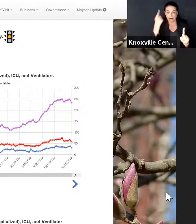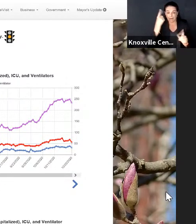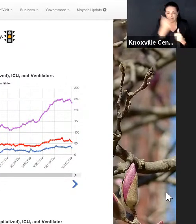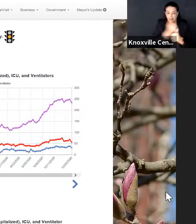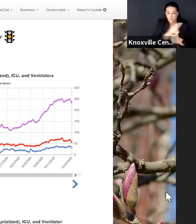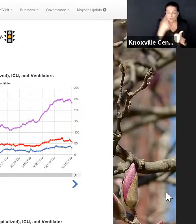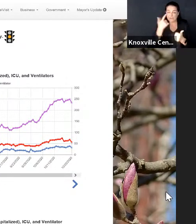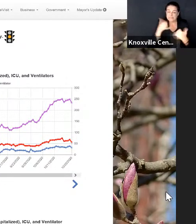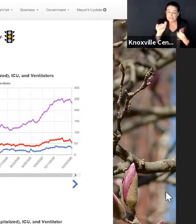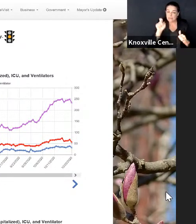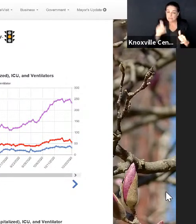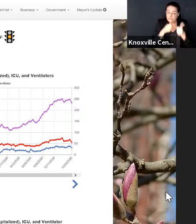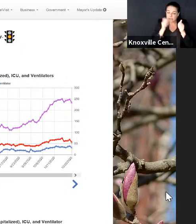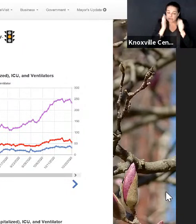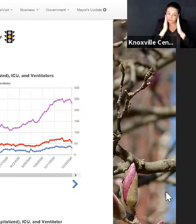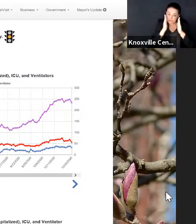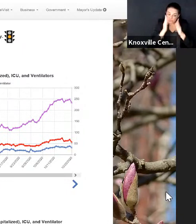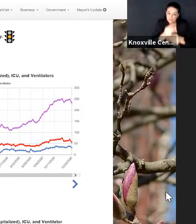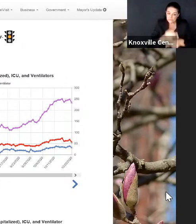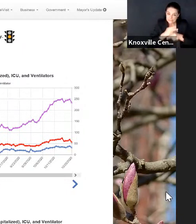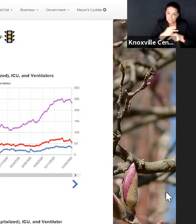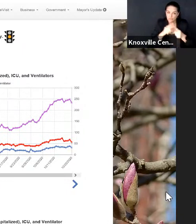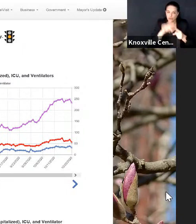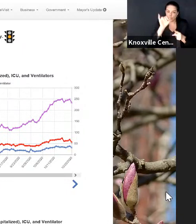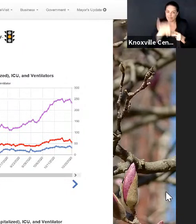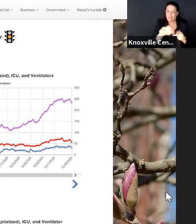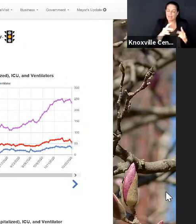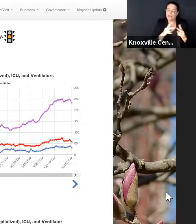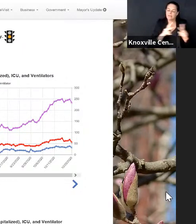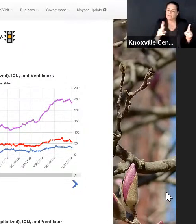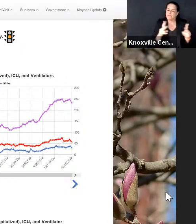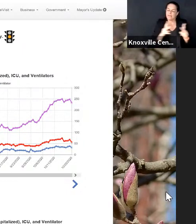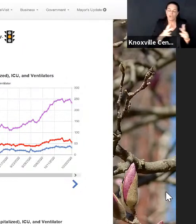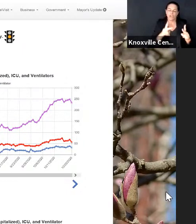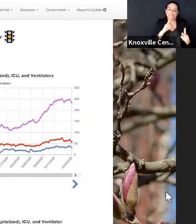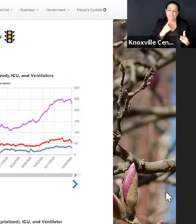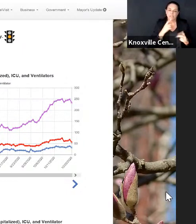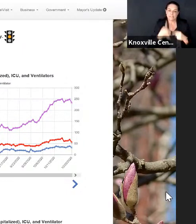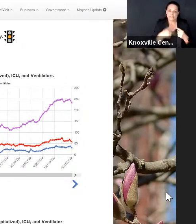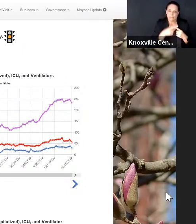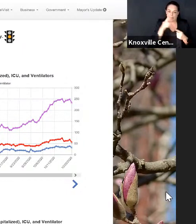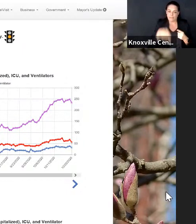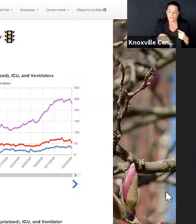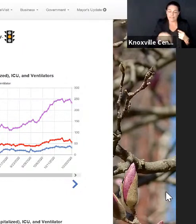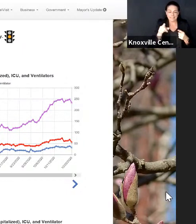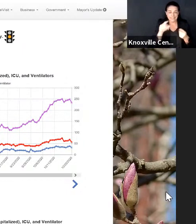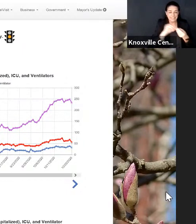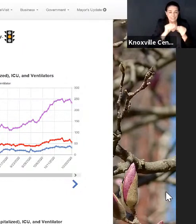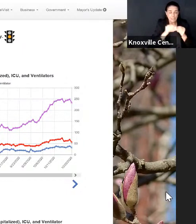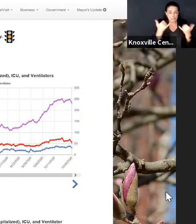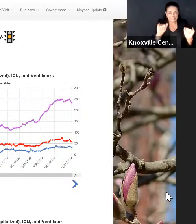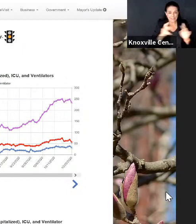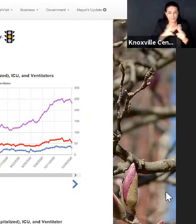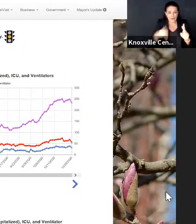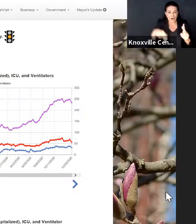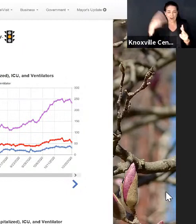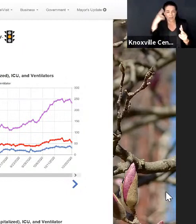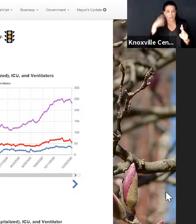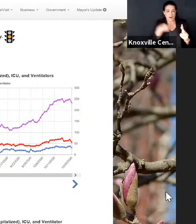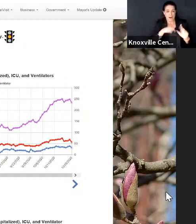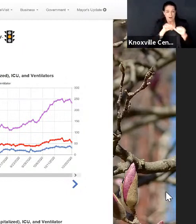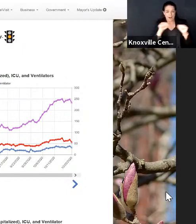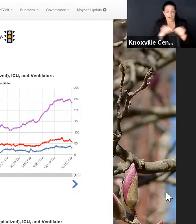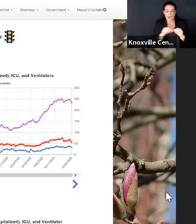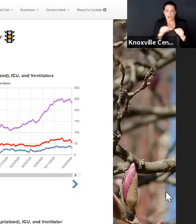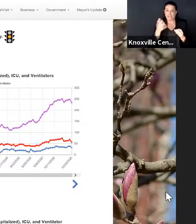still continue to pay close attention to this metric and take it very seriously. These are still very high numbers for our region, and we are on the cusp of